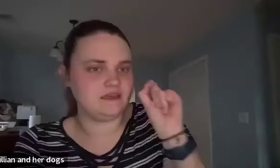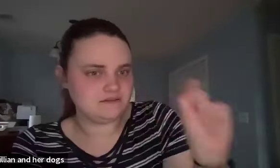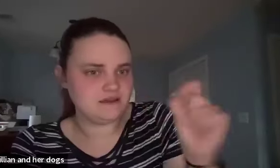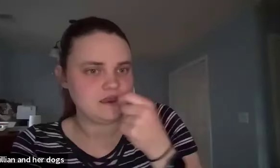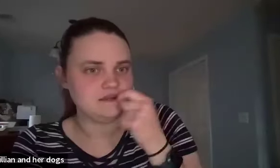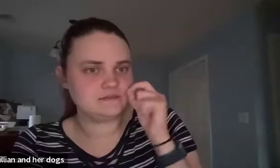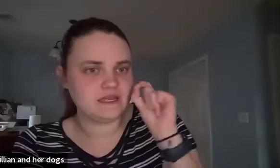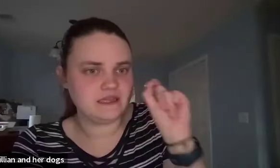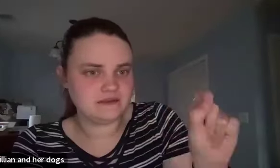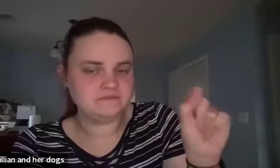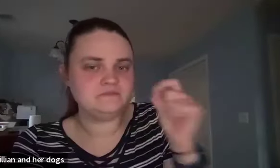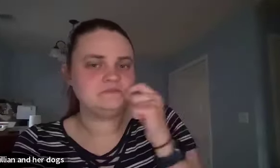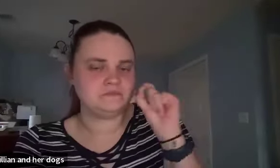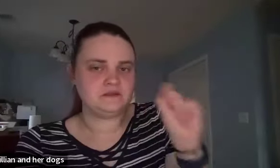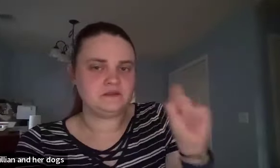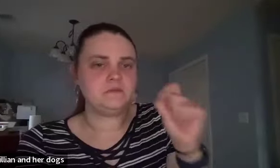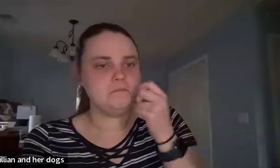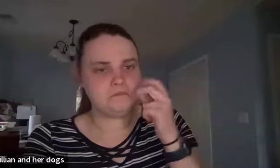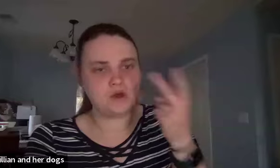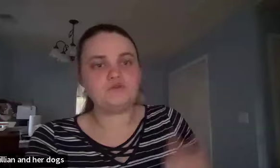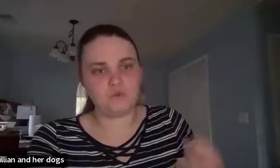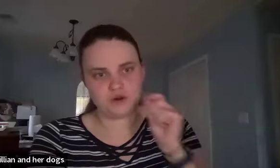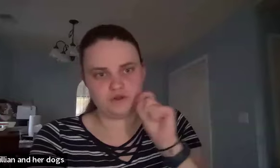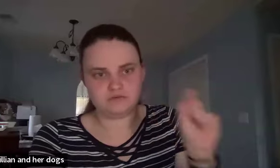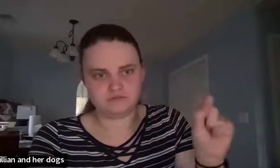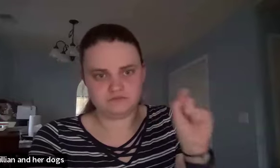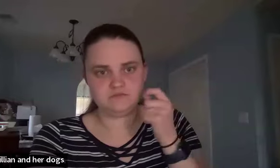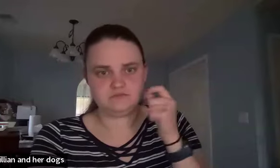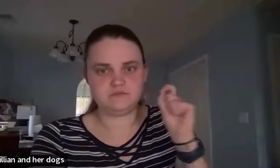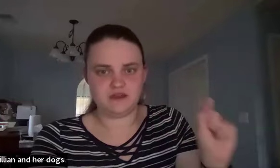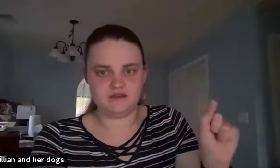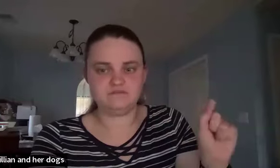like adding to my hand. Both work though. Okay.